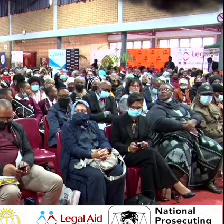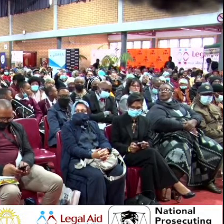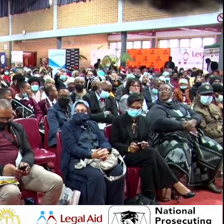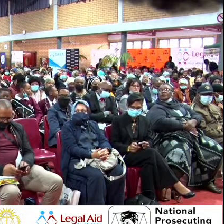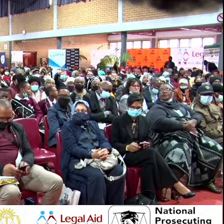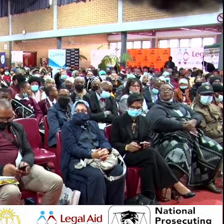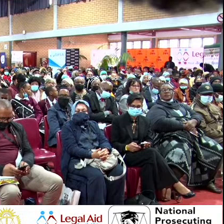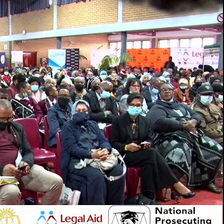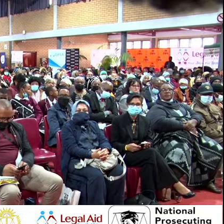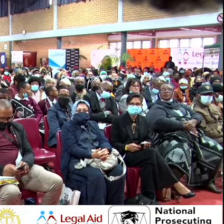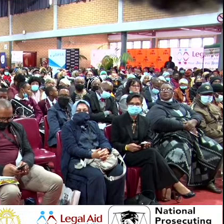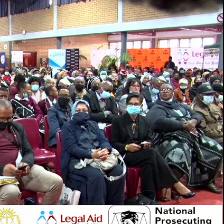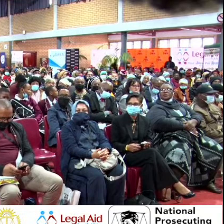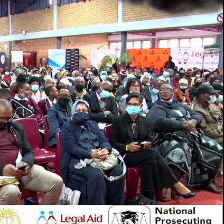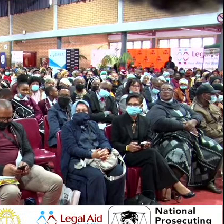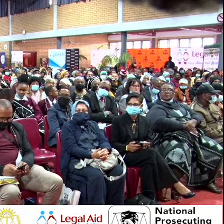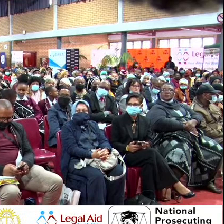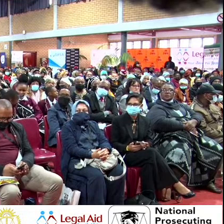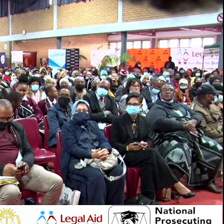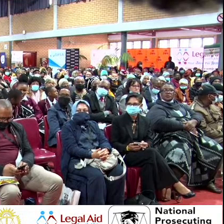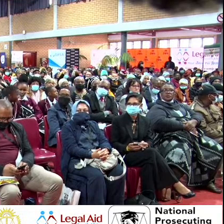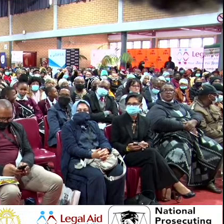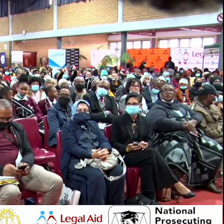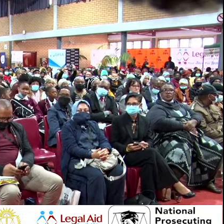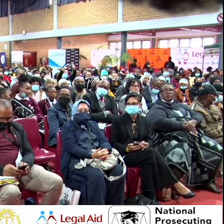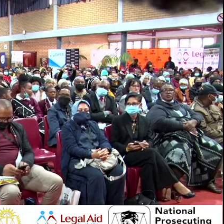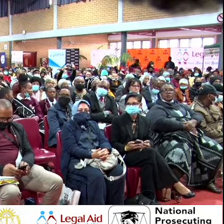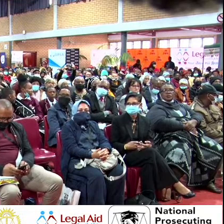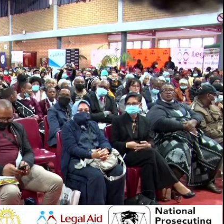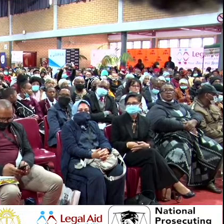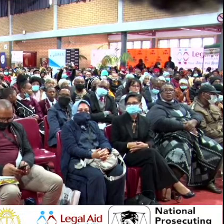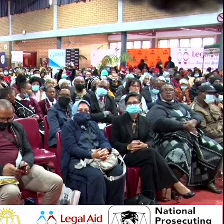And then many times, cases are withdrawn